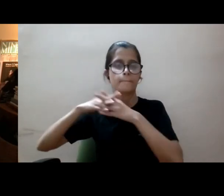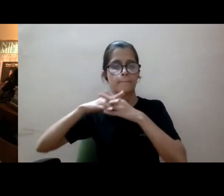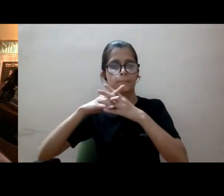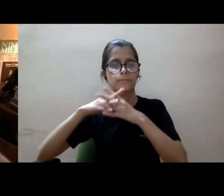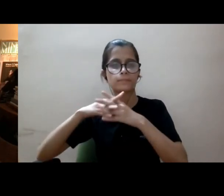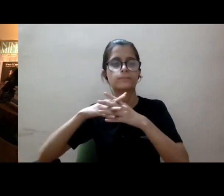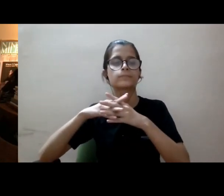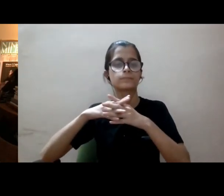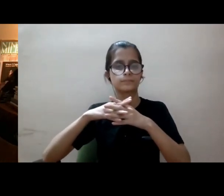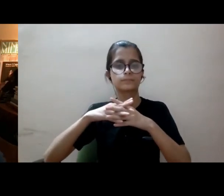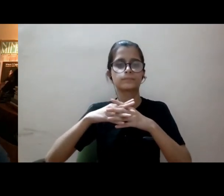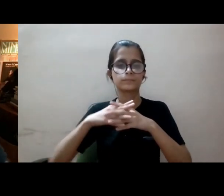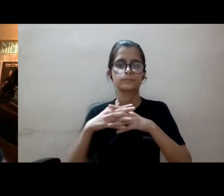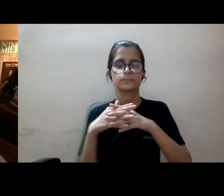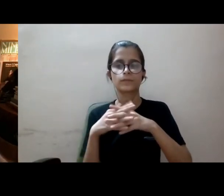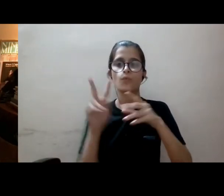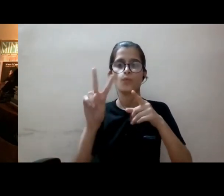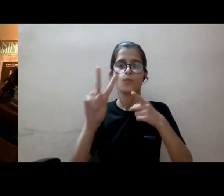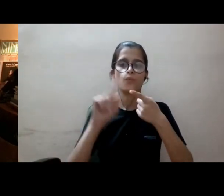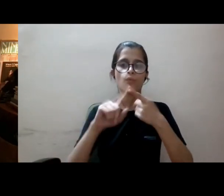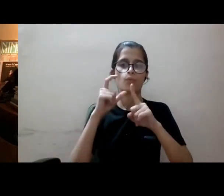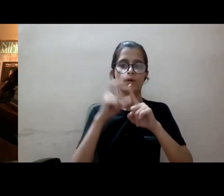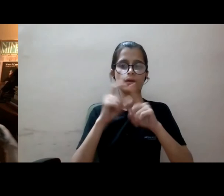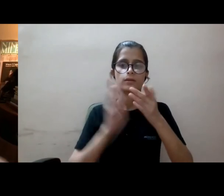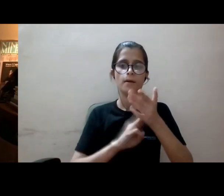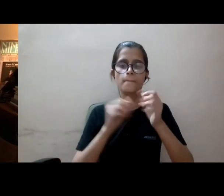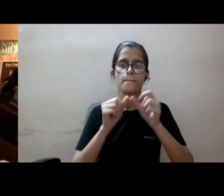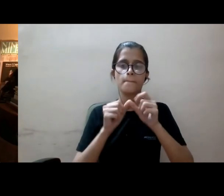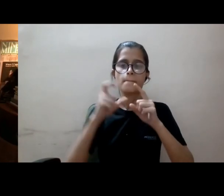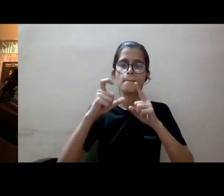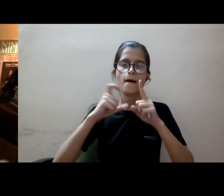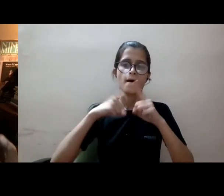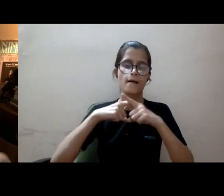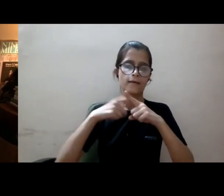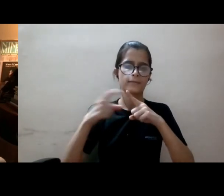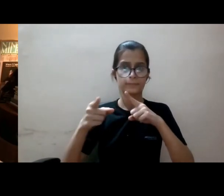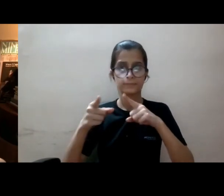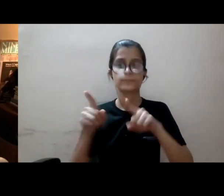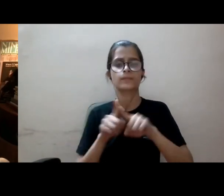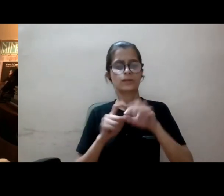Yes, wonderful writer. Yes, indeed. Now, my question is